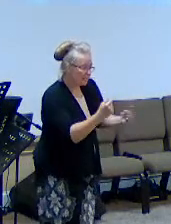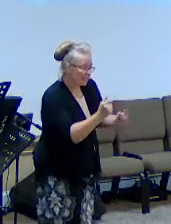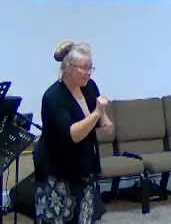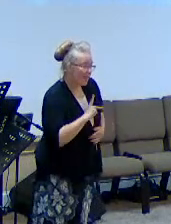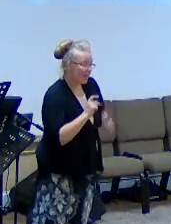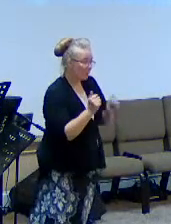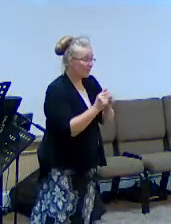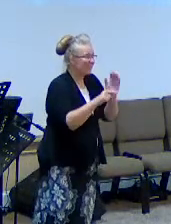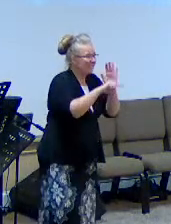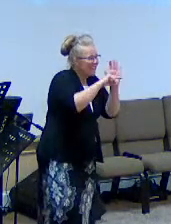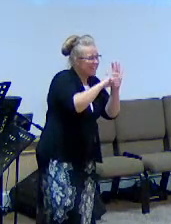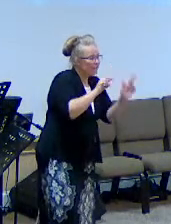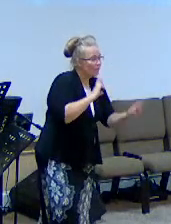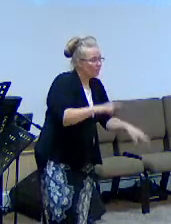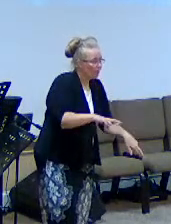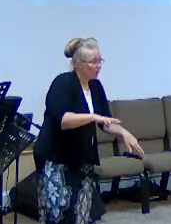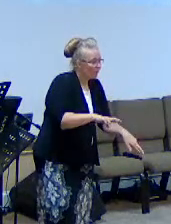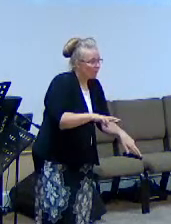A negative report.